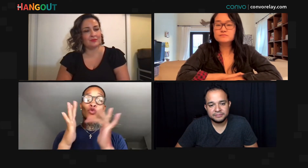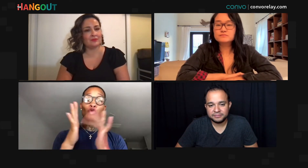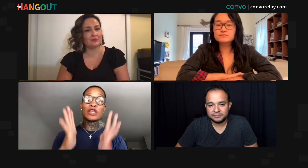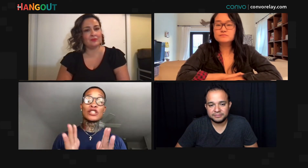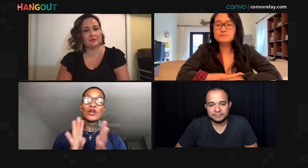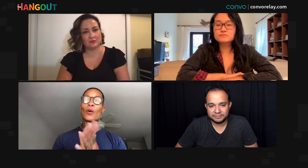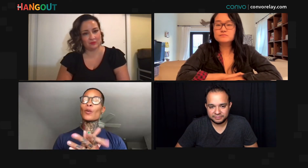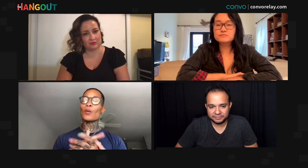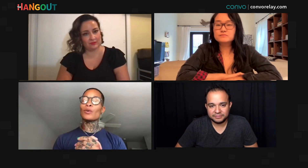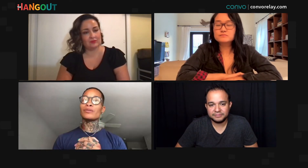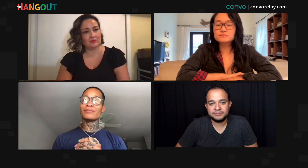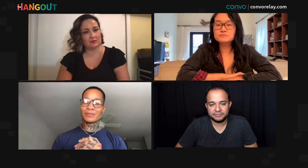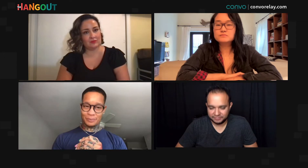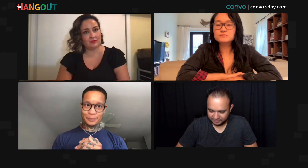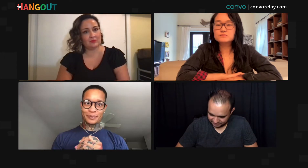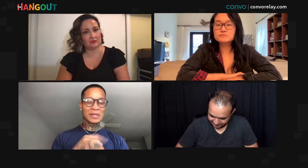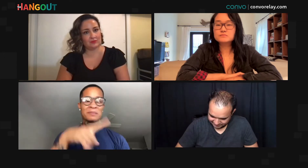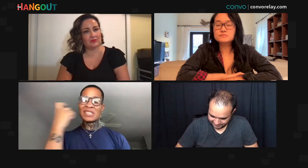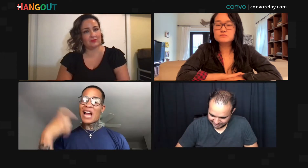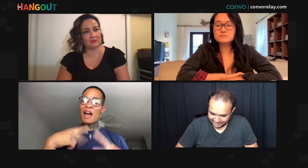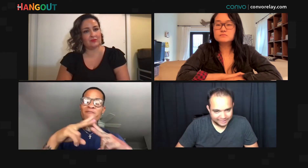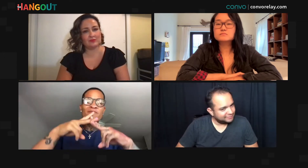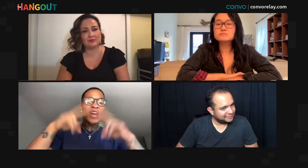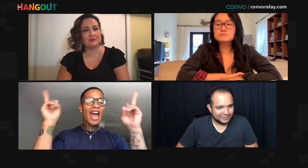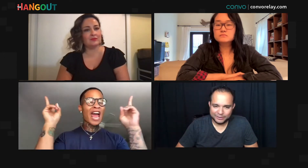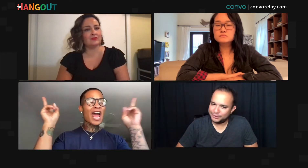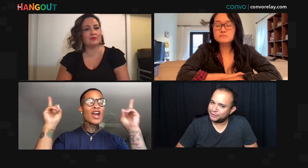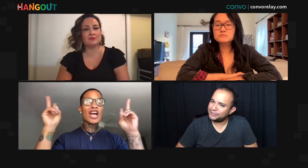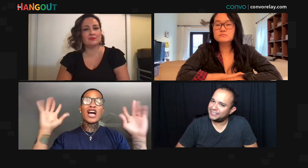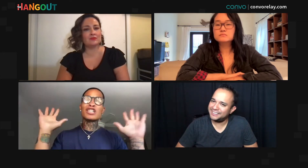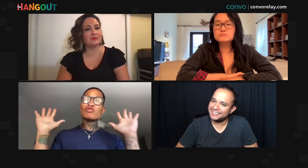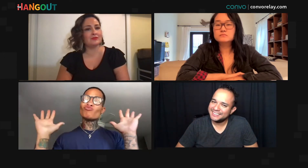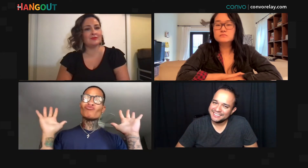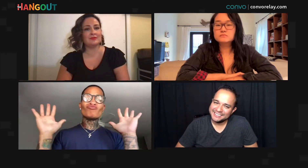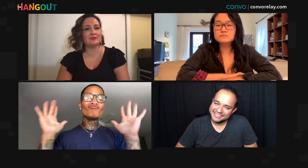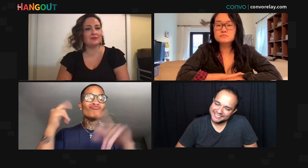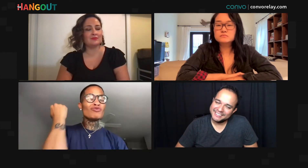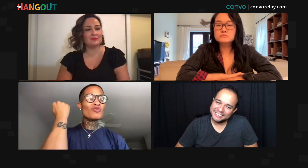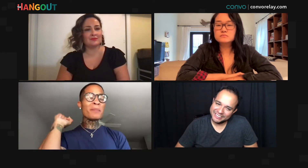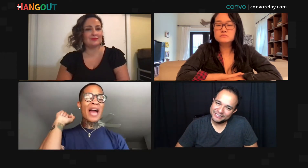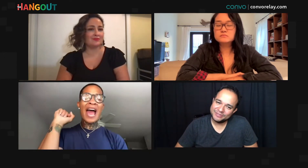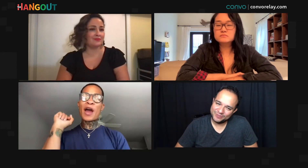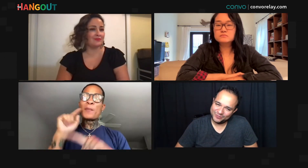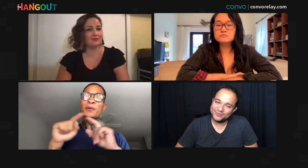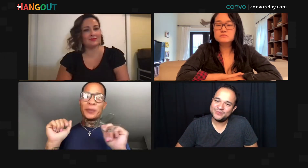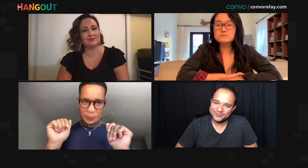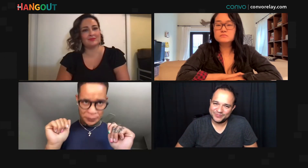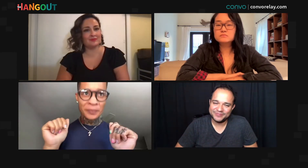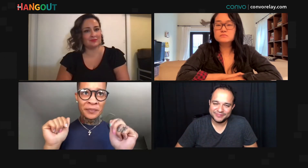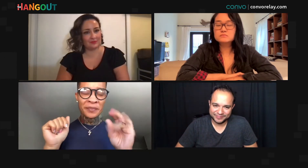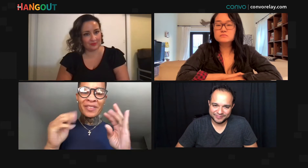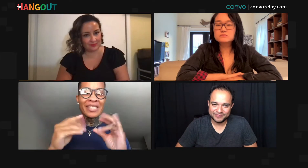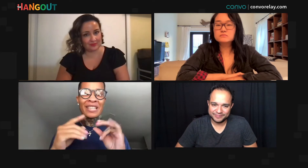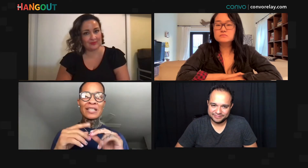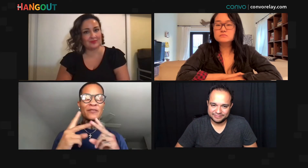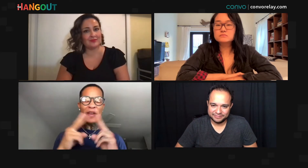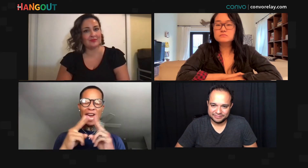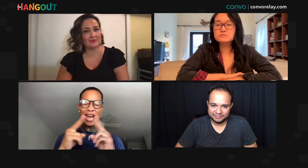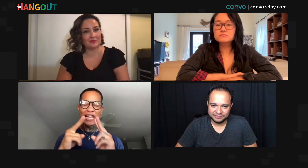just realized this one in particular was just religious. And I'm very, I'm rebellious. I like to do